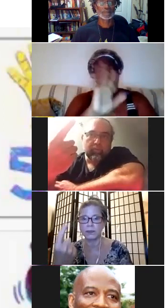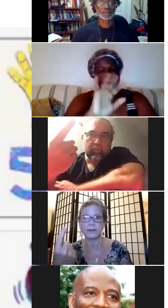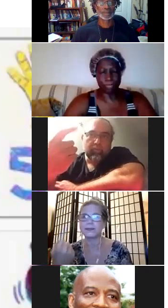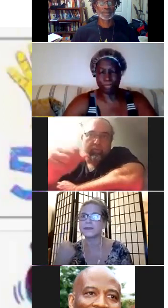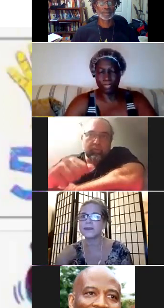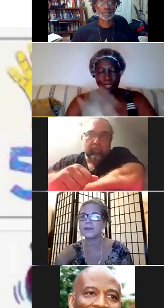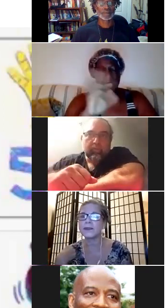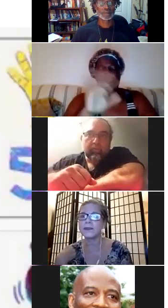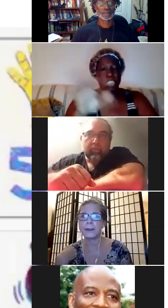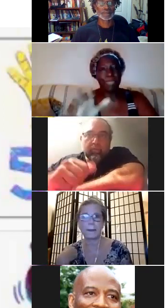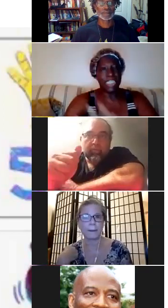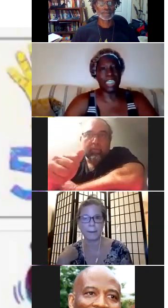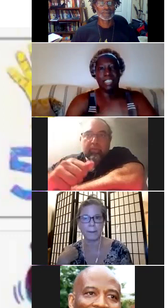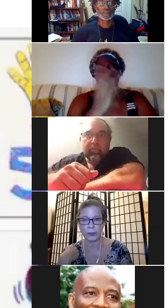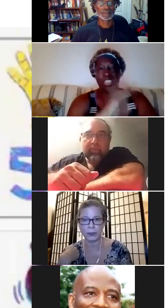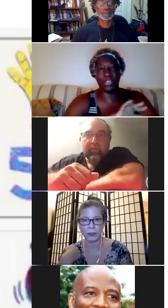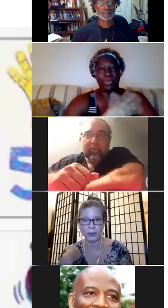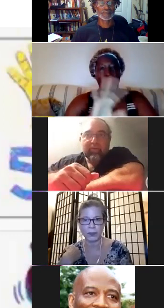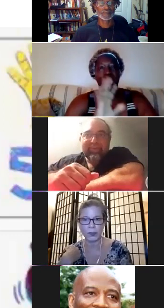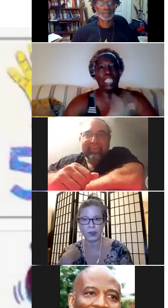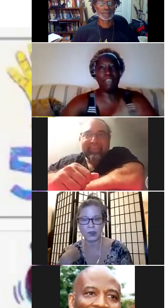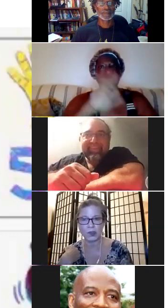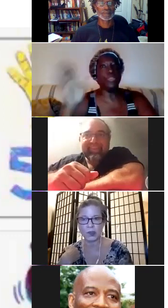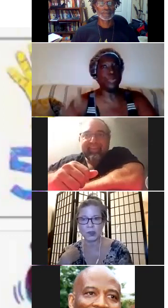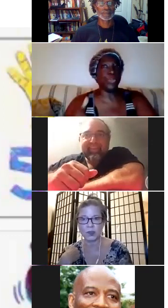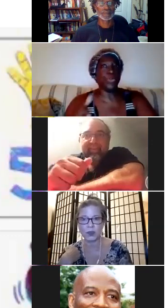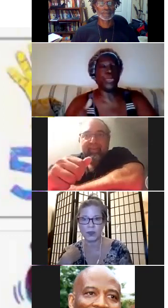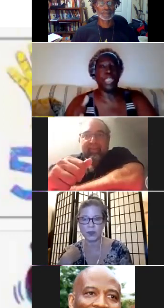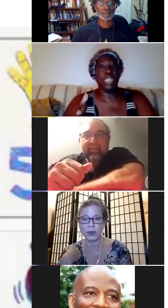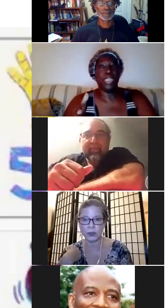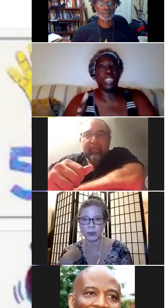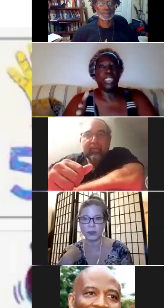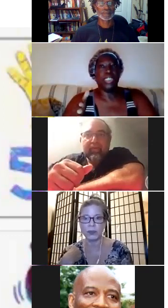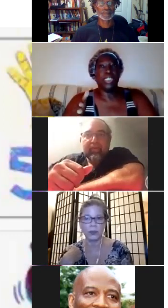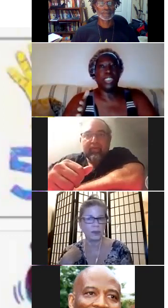I'm sorry. I'm jumping the gun. So 11 through,